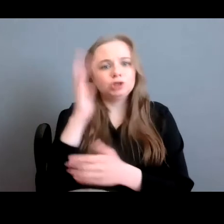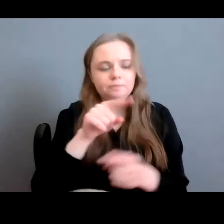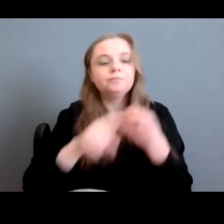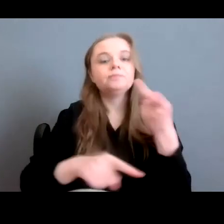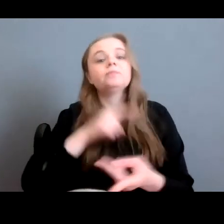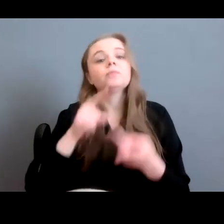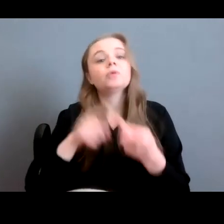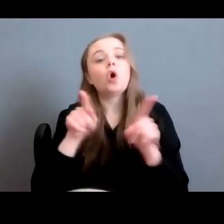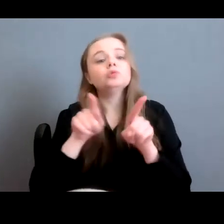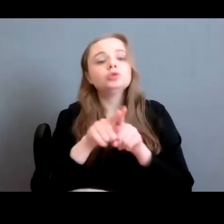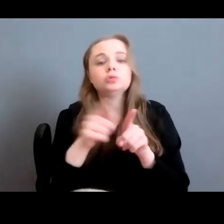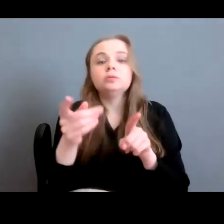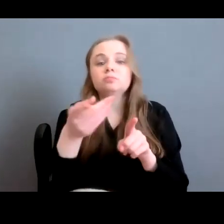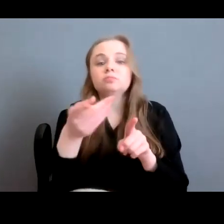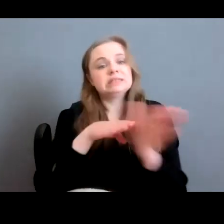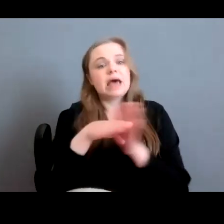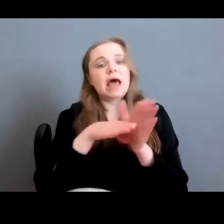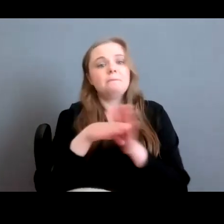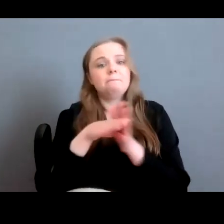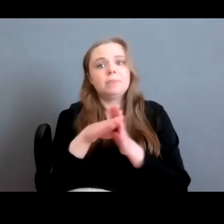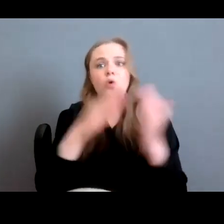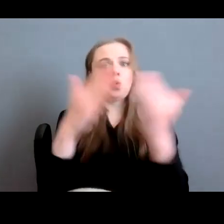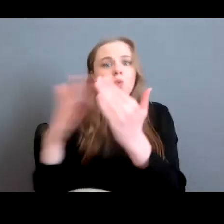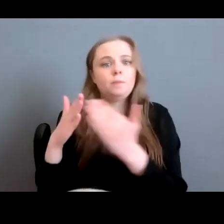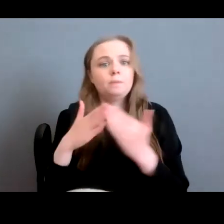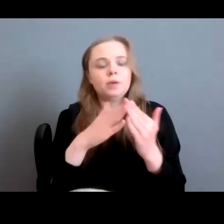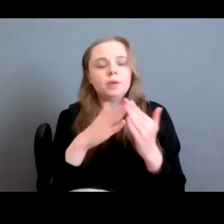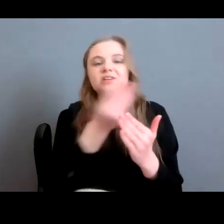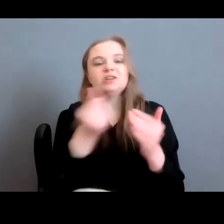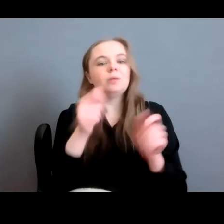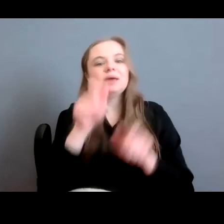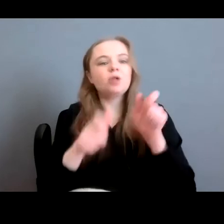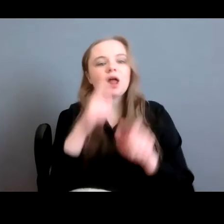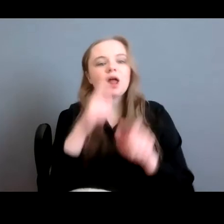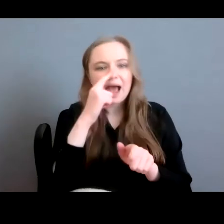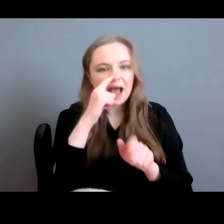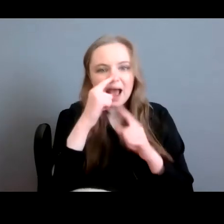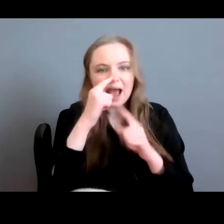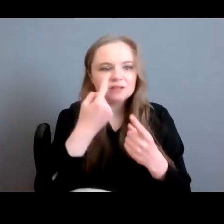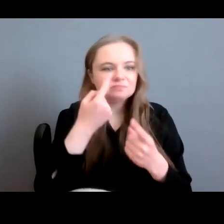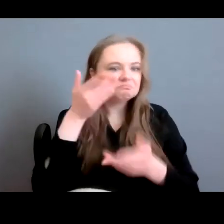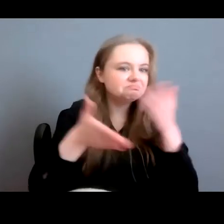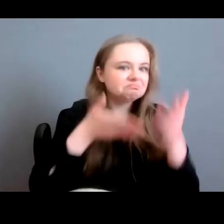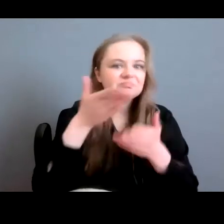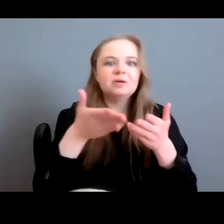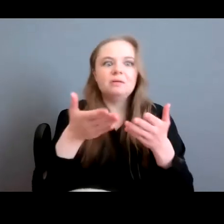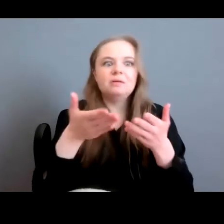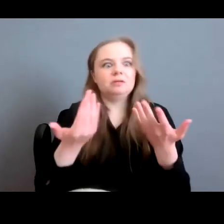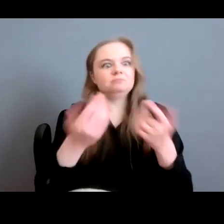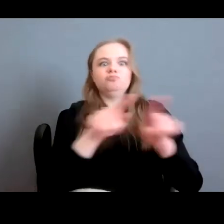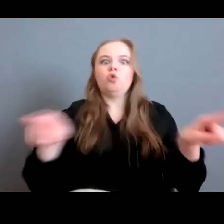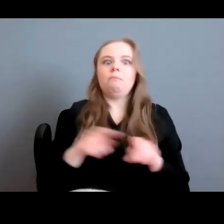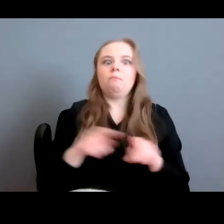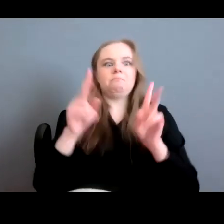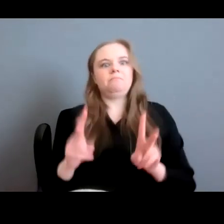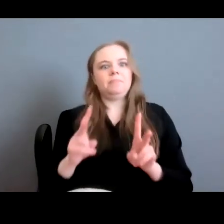standard practice to enable those who may be not able to sit exams in exam halls or who may need extra adjustments in order to participate in exams.